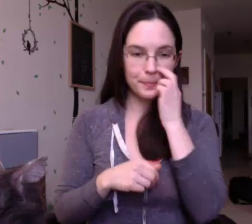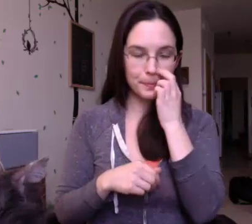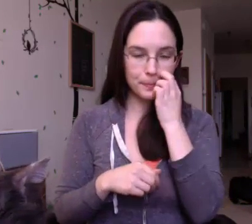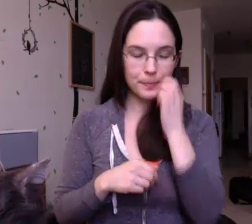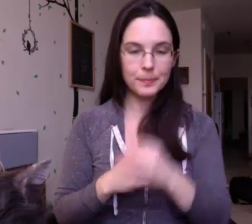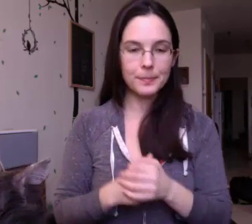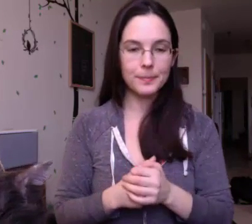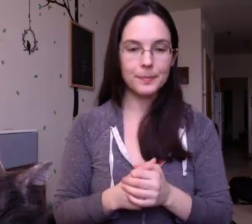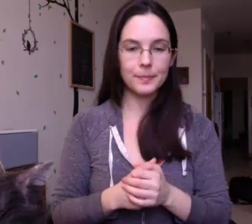the best is yet to come.